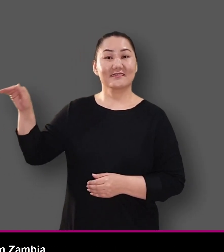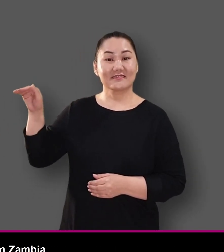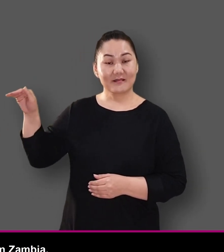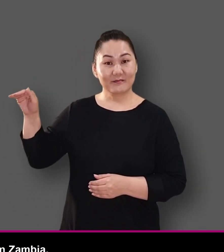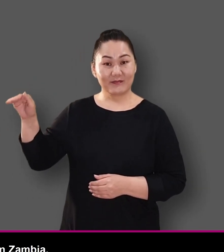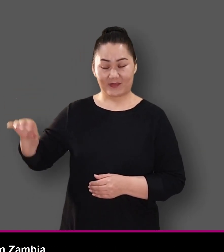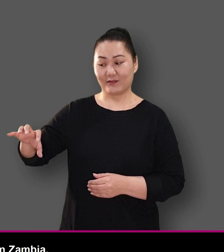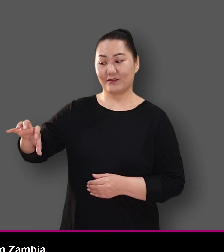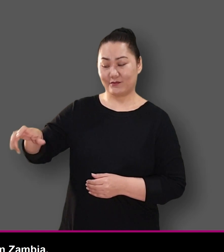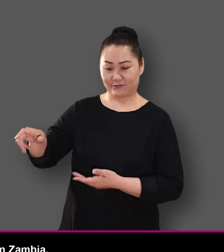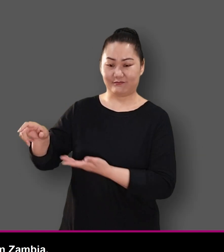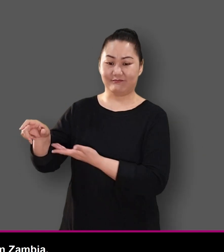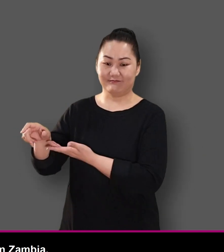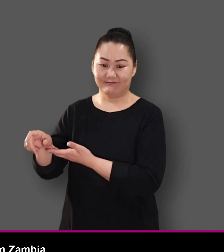As in Zambia.